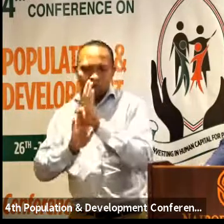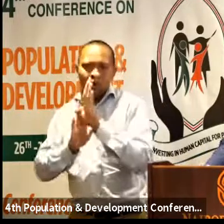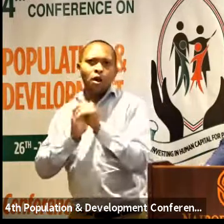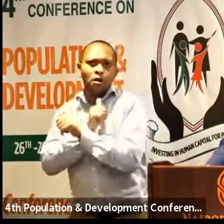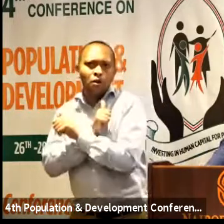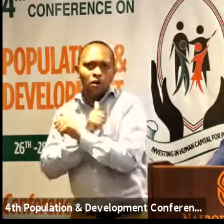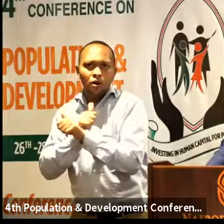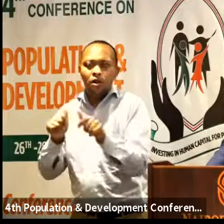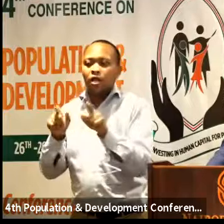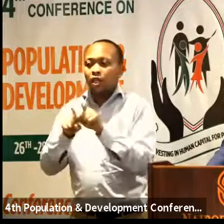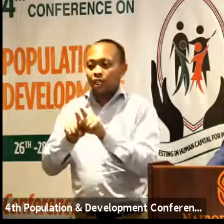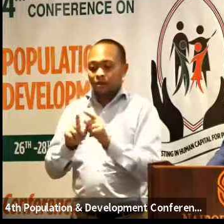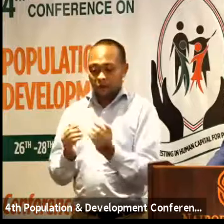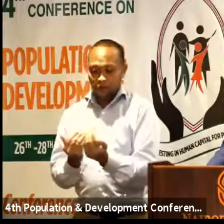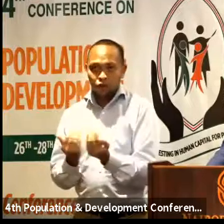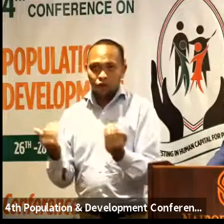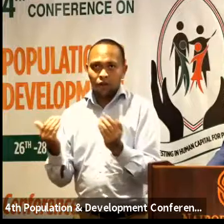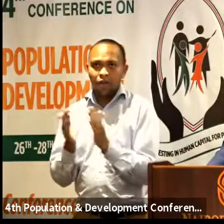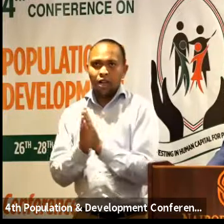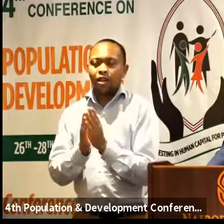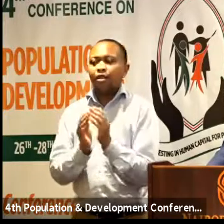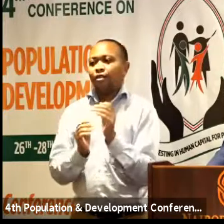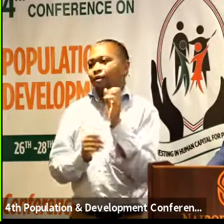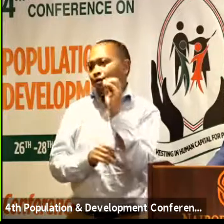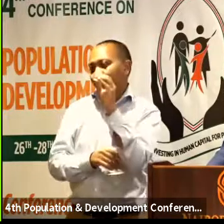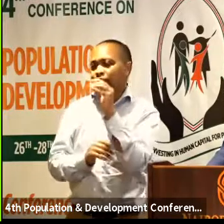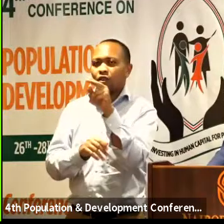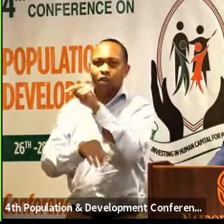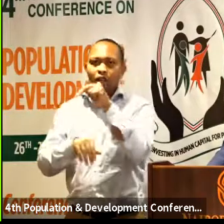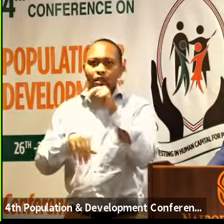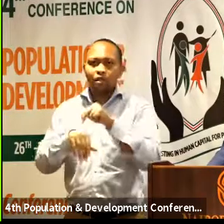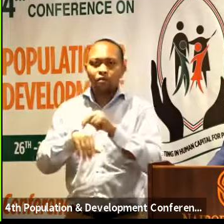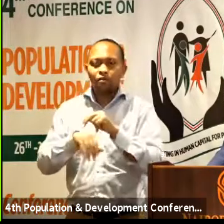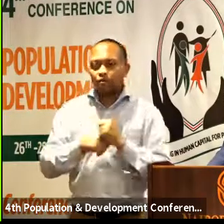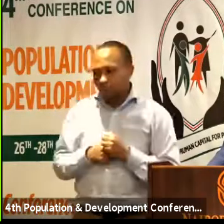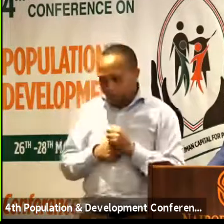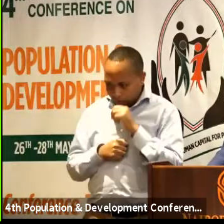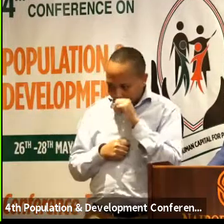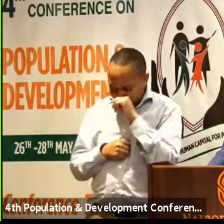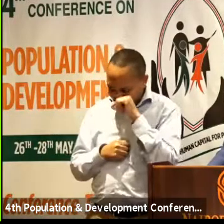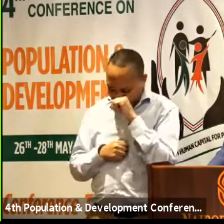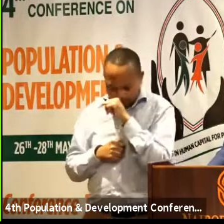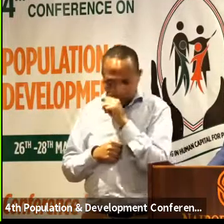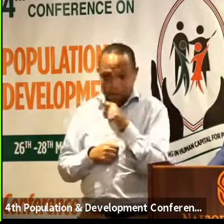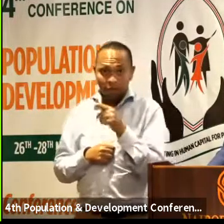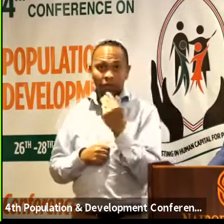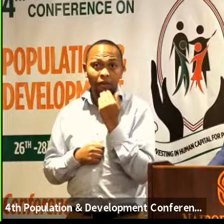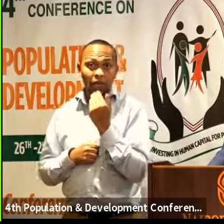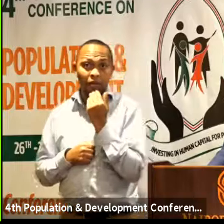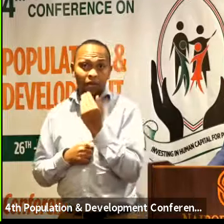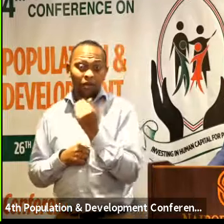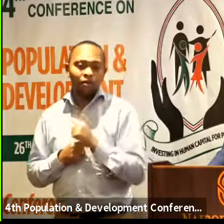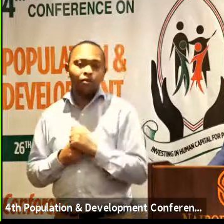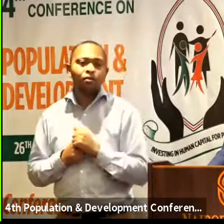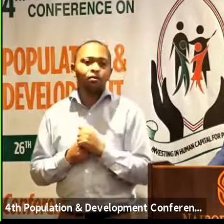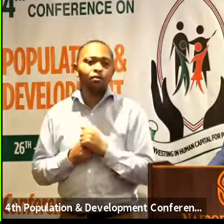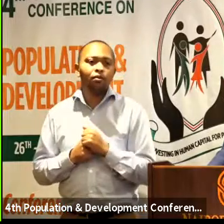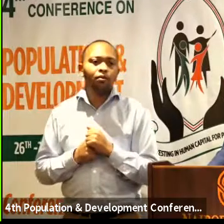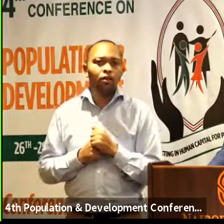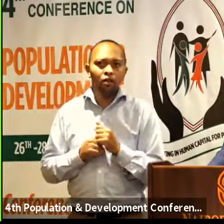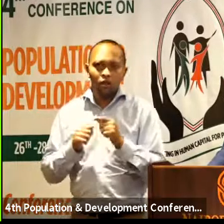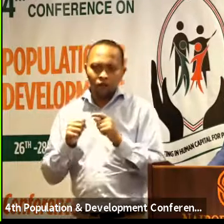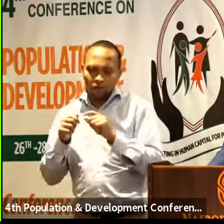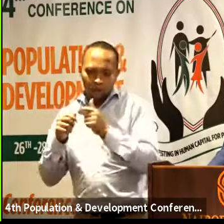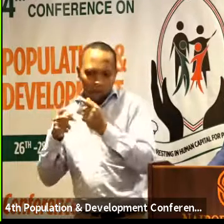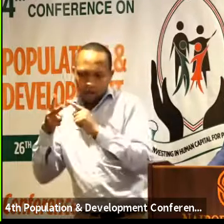our children and our nation's future. Thank you very much. Thank you, Hope, on that. We also have Mariano